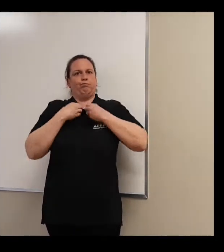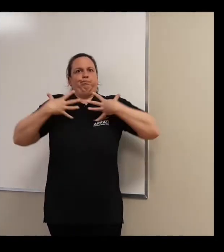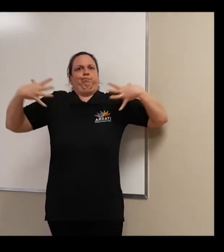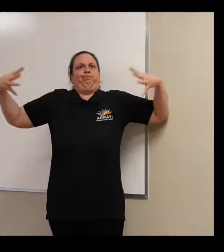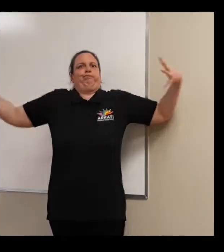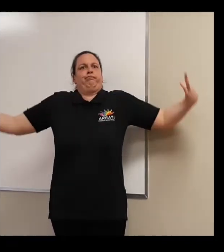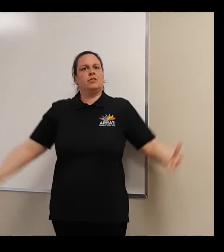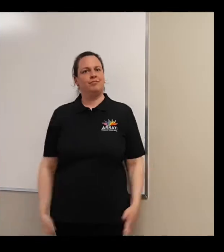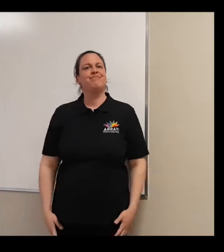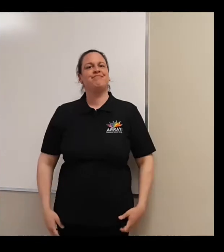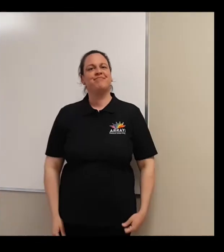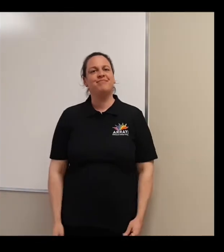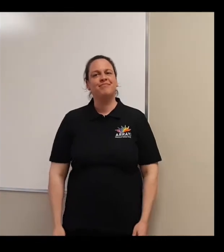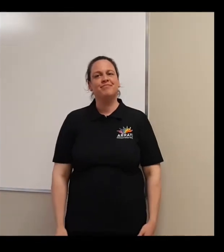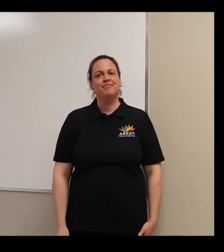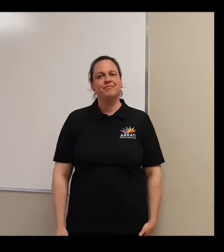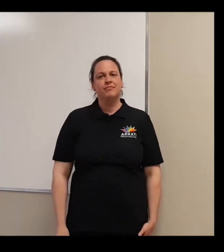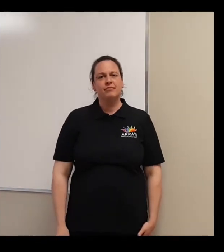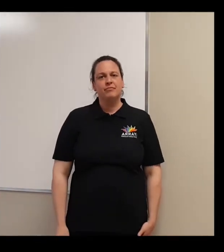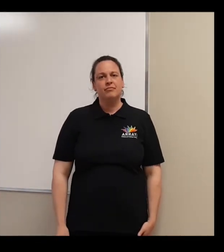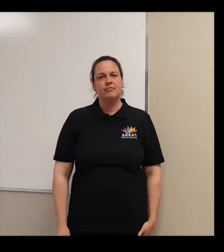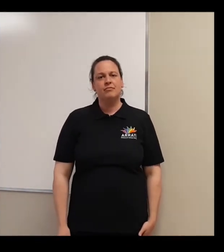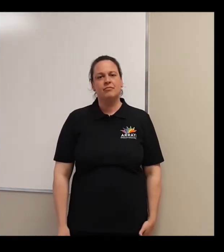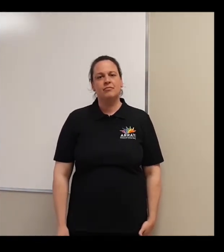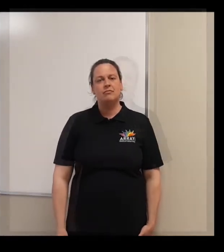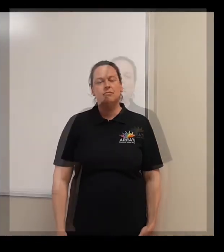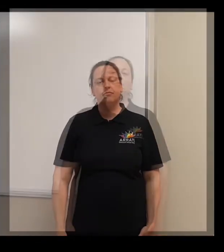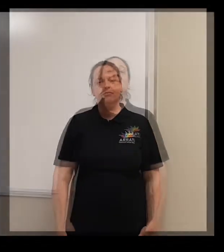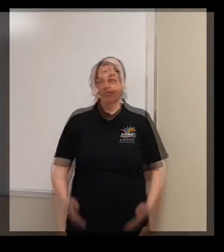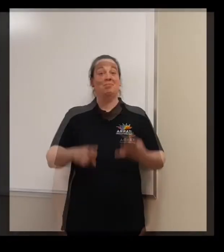reaction in people who are allergic.